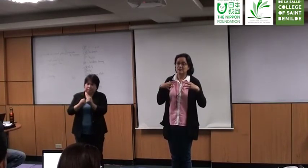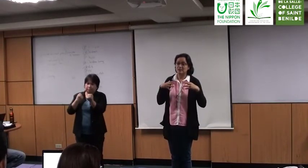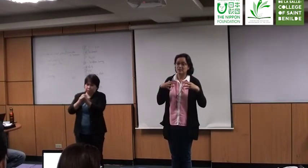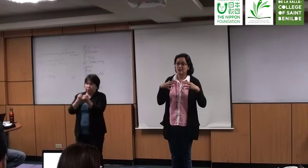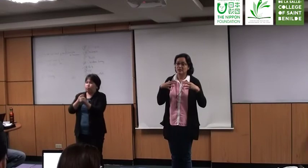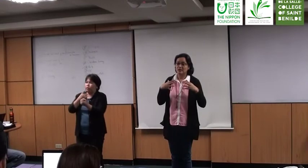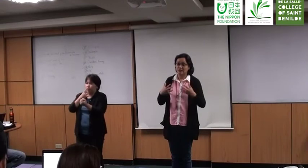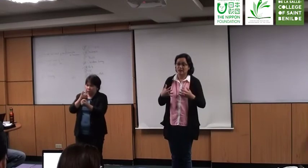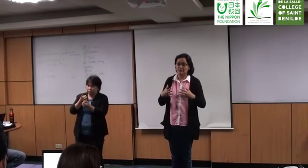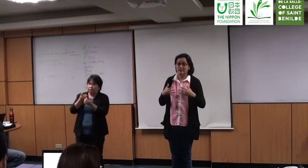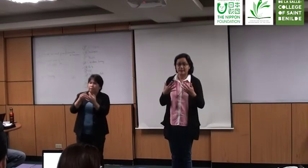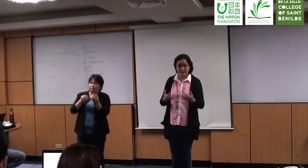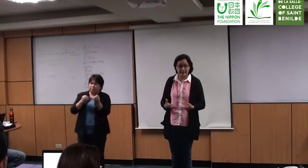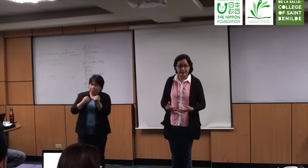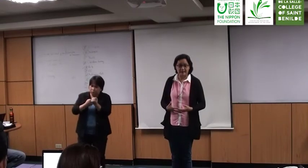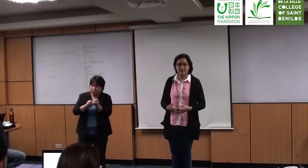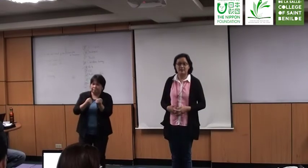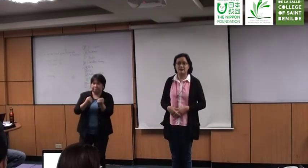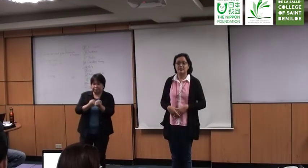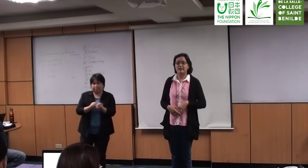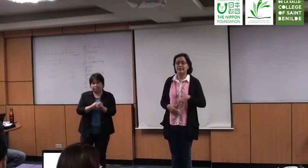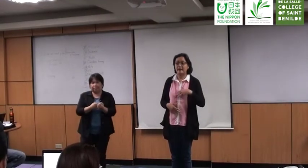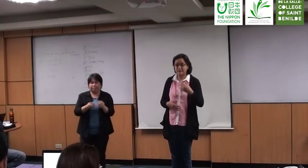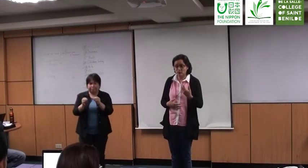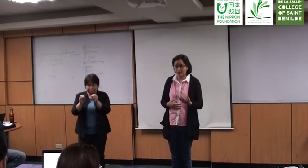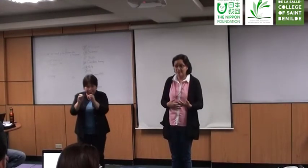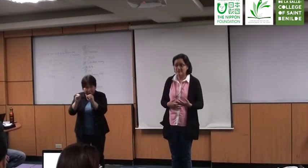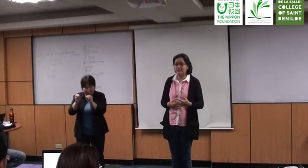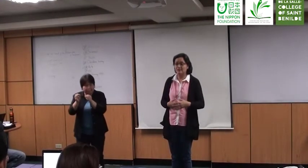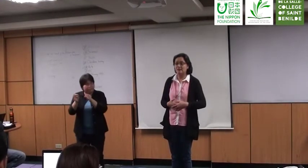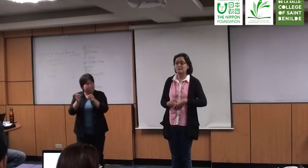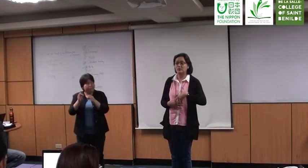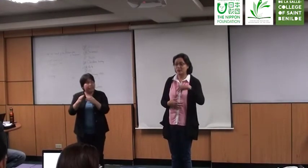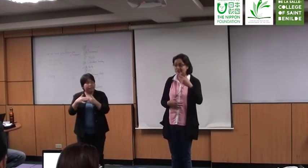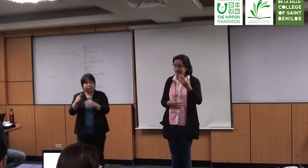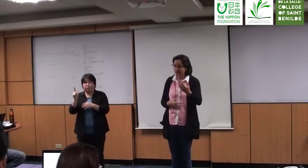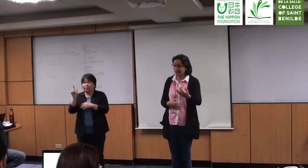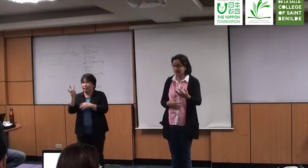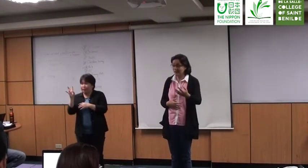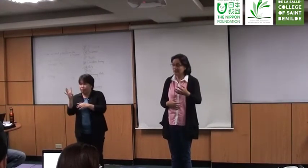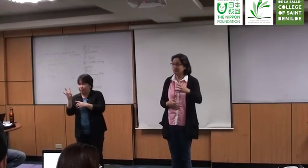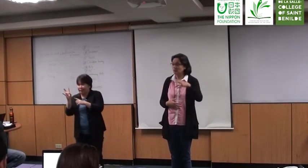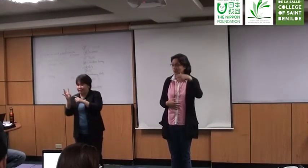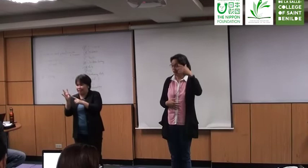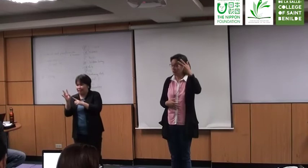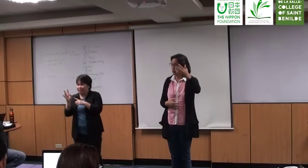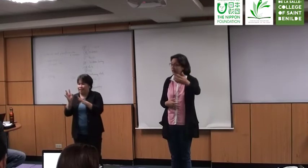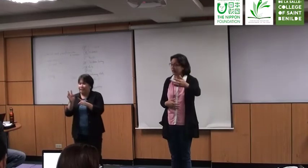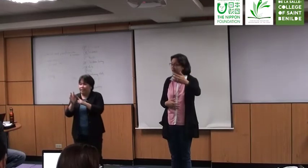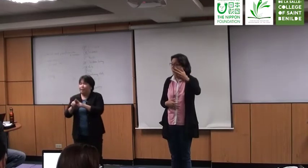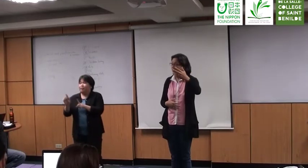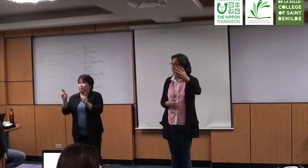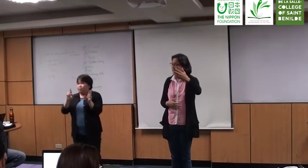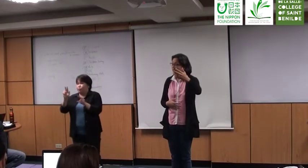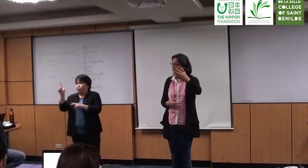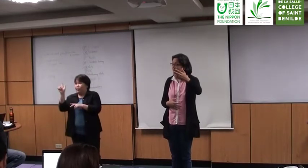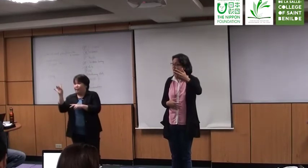us for the grade 8. And then after 2017, by 2018, we'll be doing